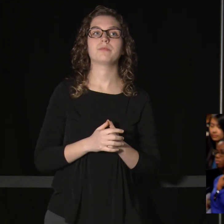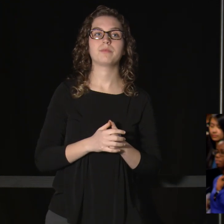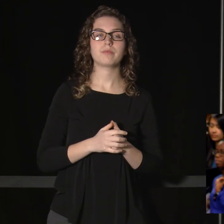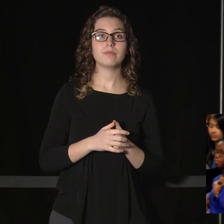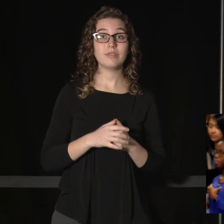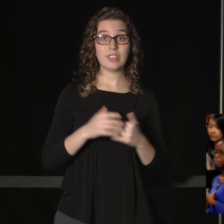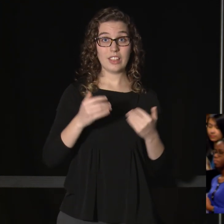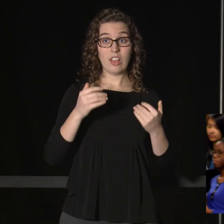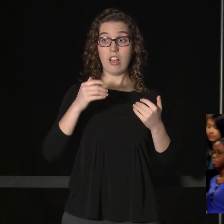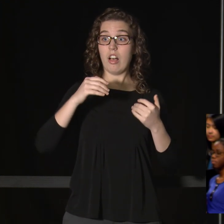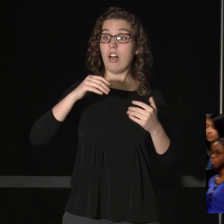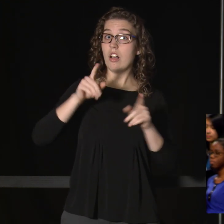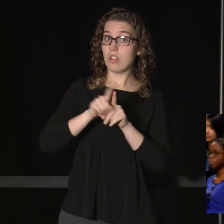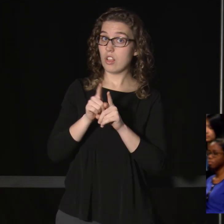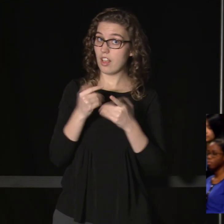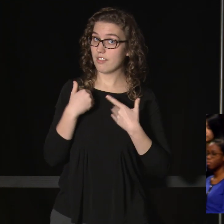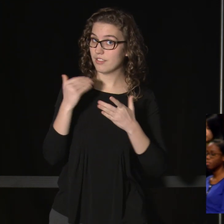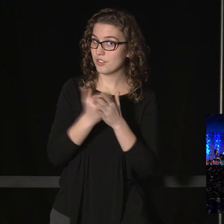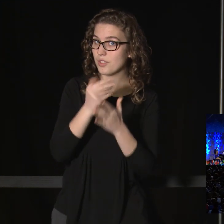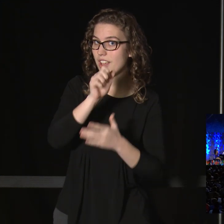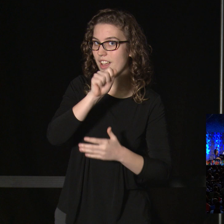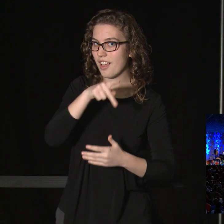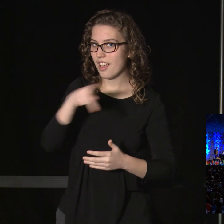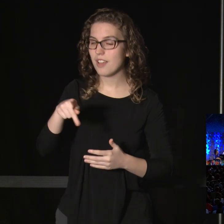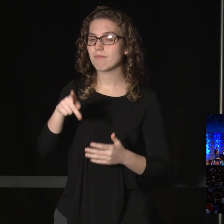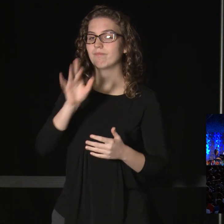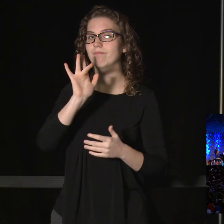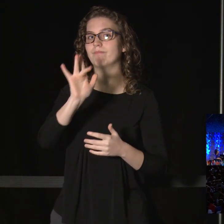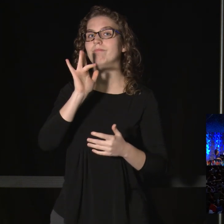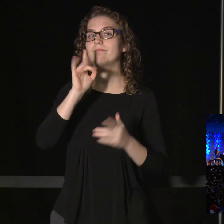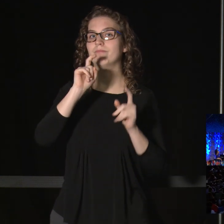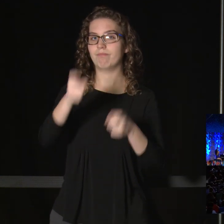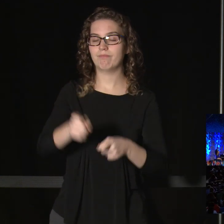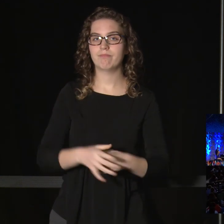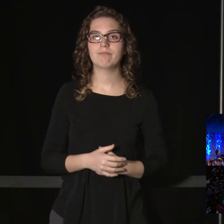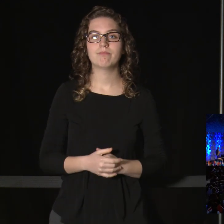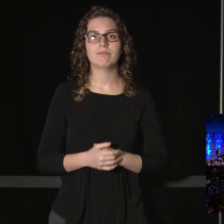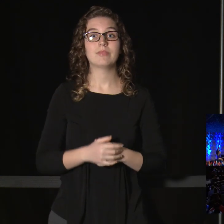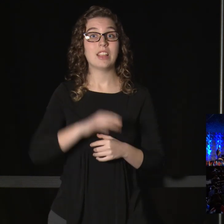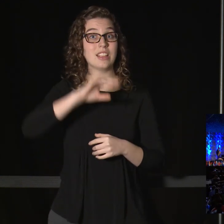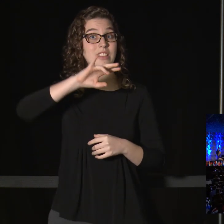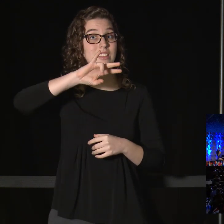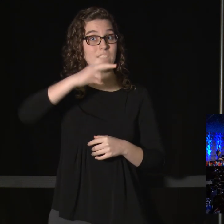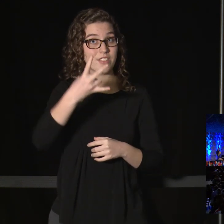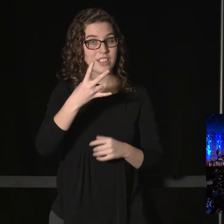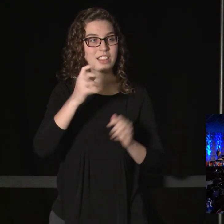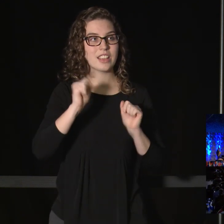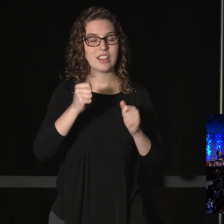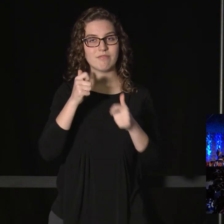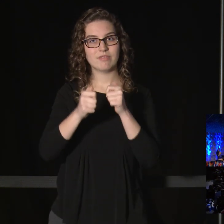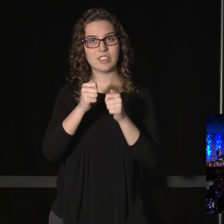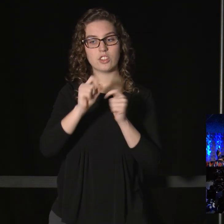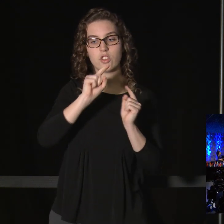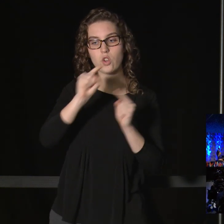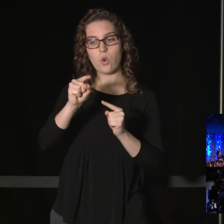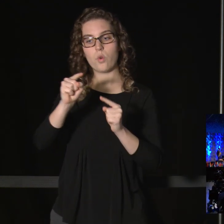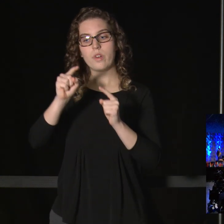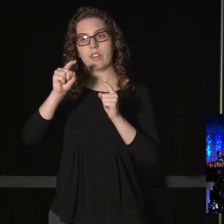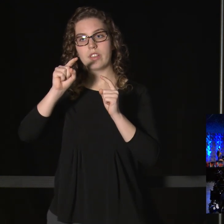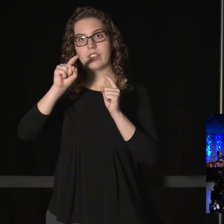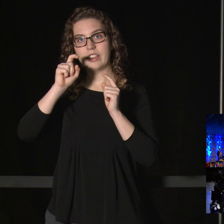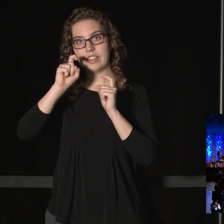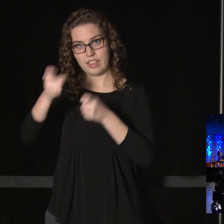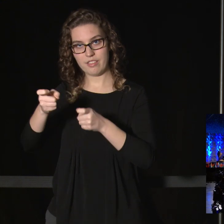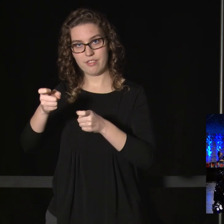the new app, the Attendify app. You can go on there and press to donate as well. And the 7th way is you can text GOGIVE to